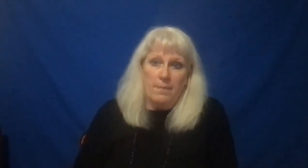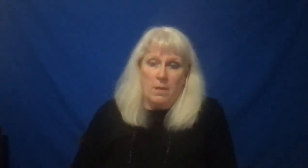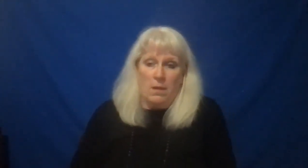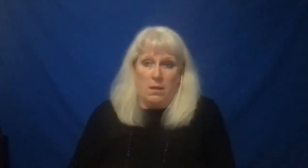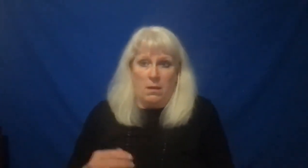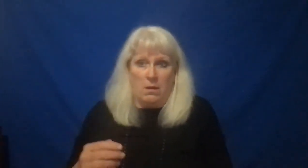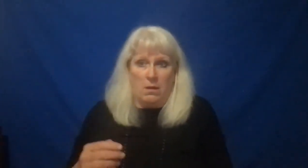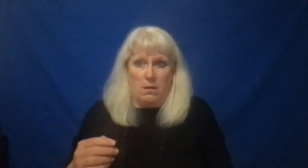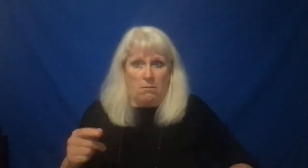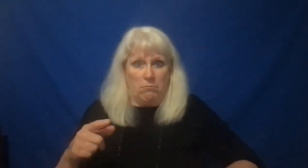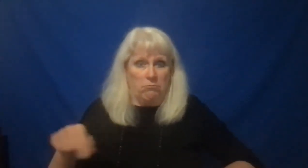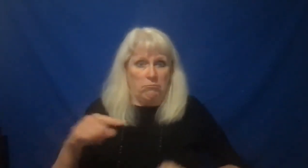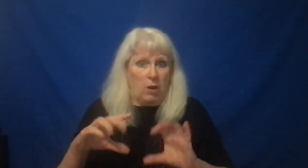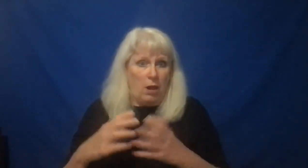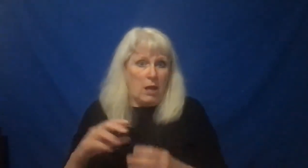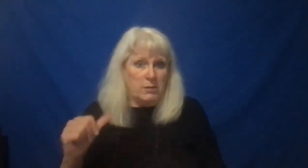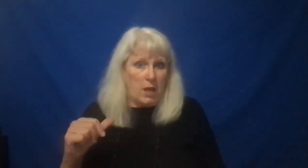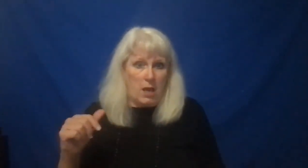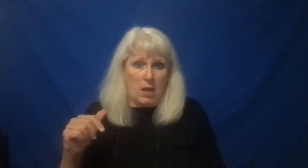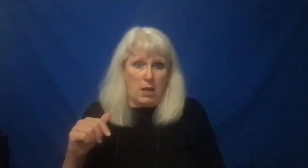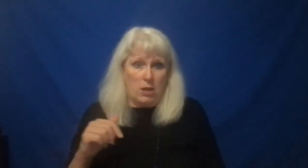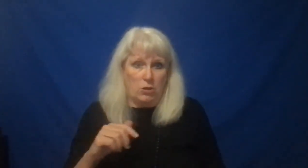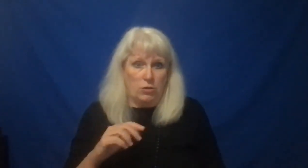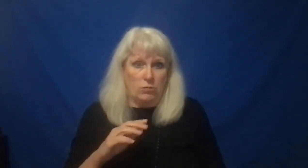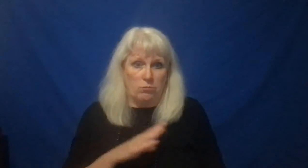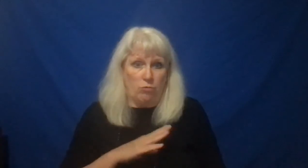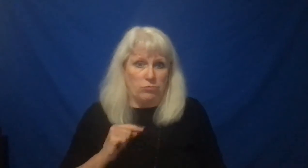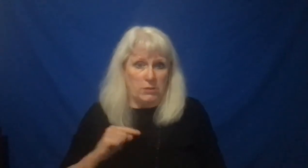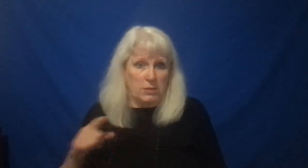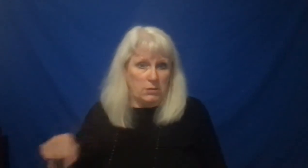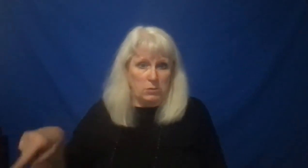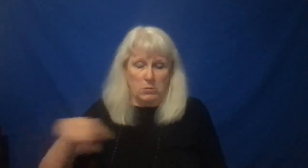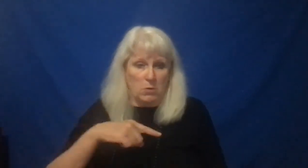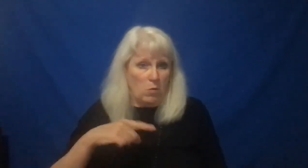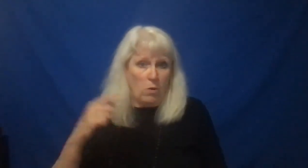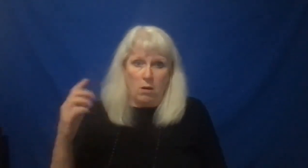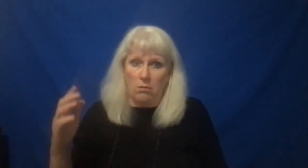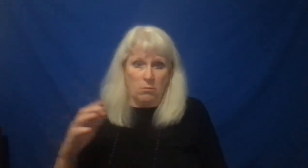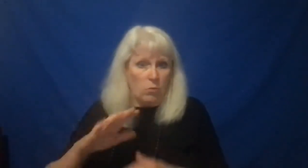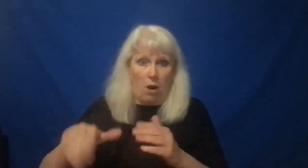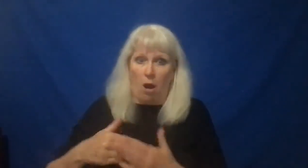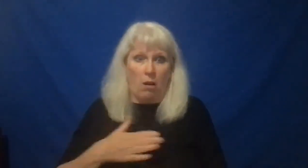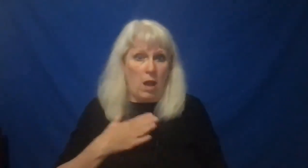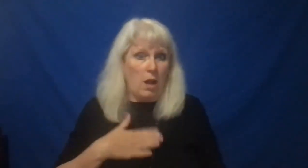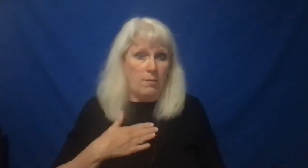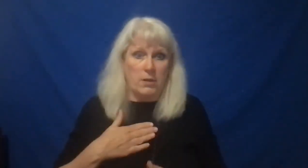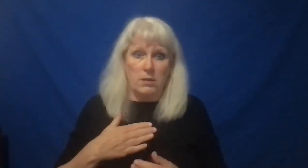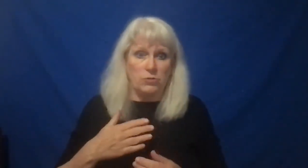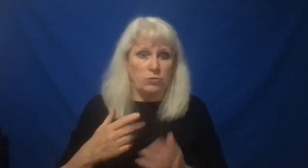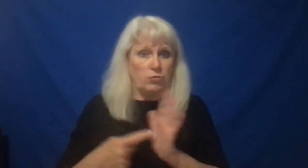heard that is not willing to do that on behalf of the program. It's an honor.